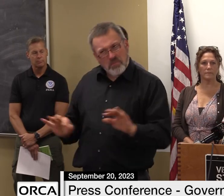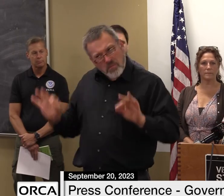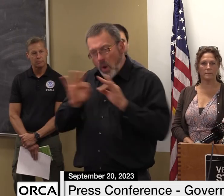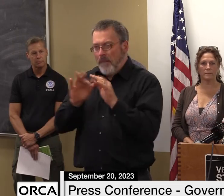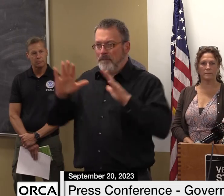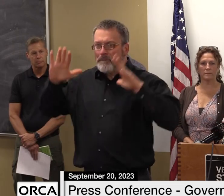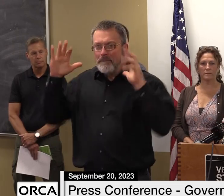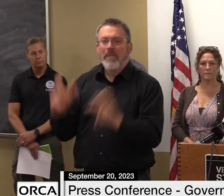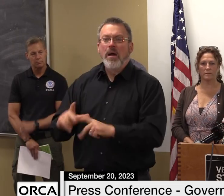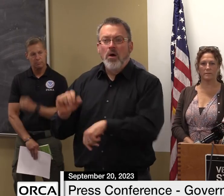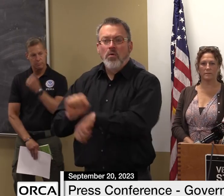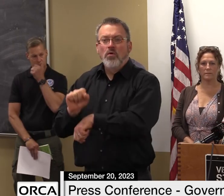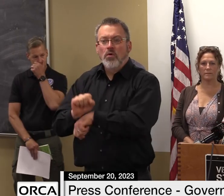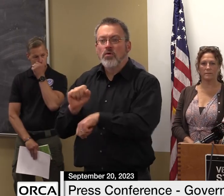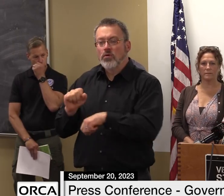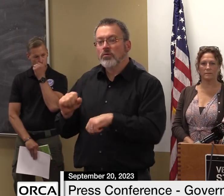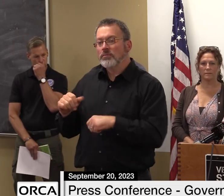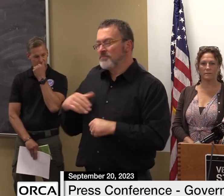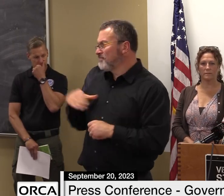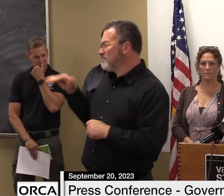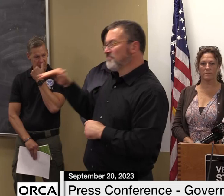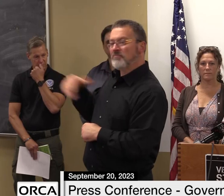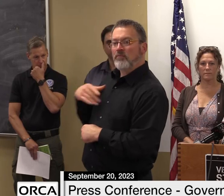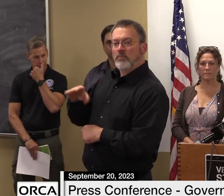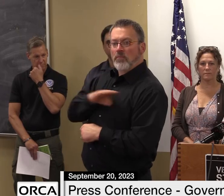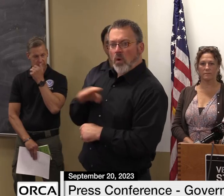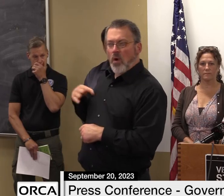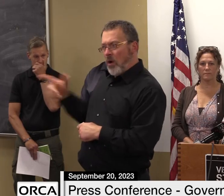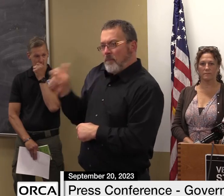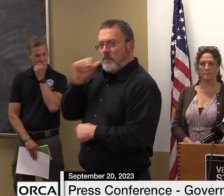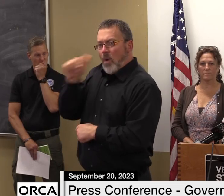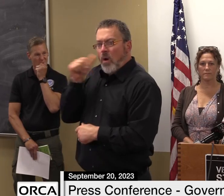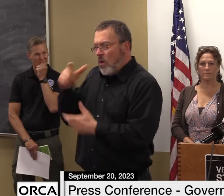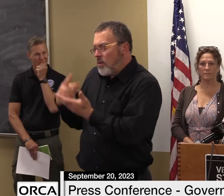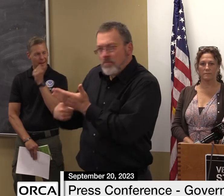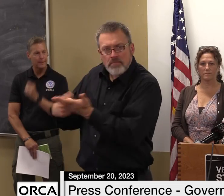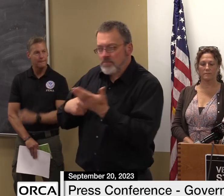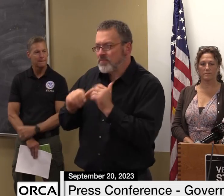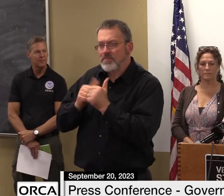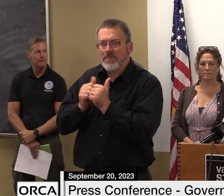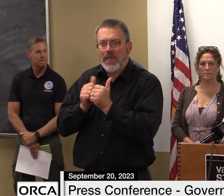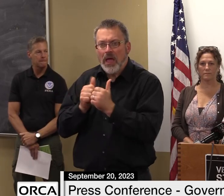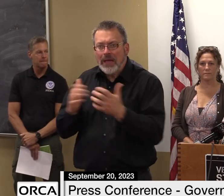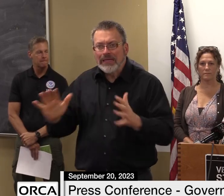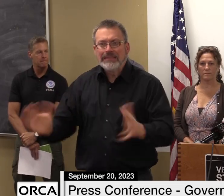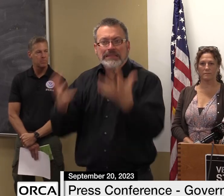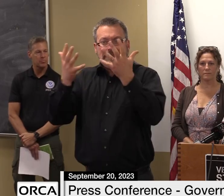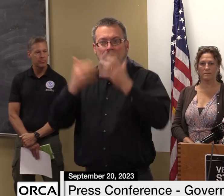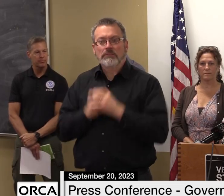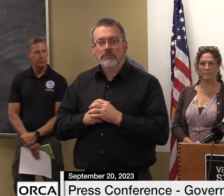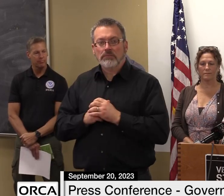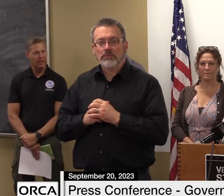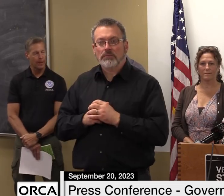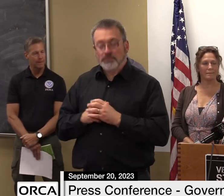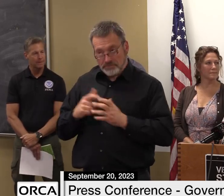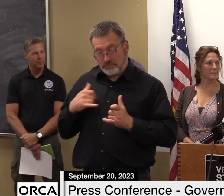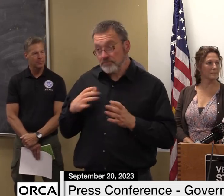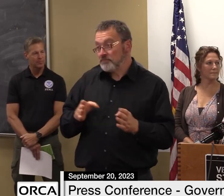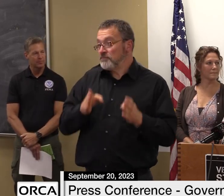to convene tomorrow to move forward with these updates. And I'll now turn it over to Commissioner Goldstein for more of the